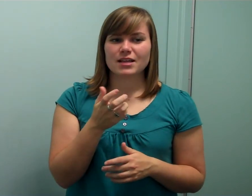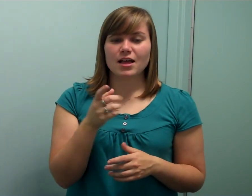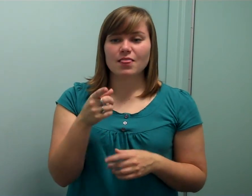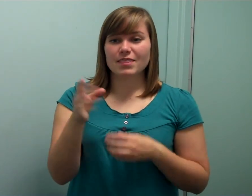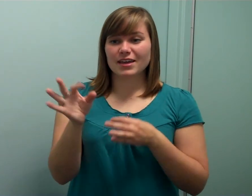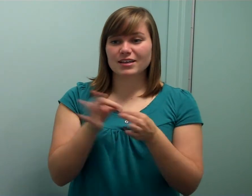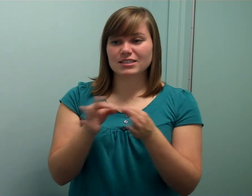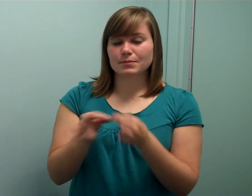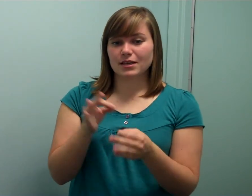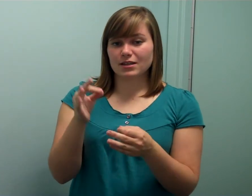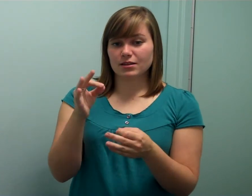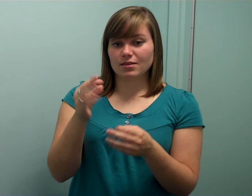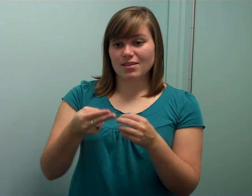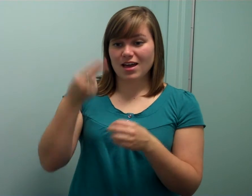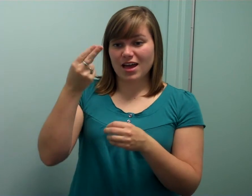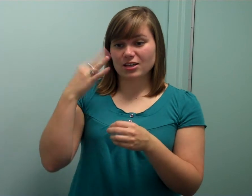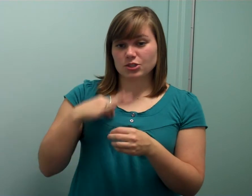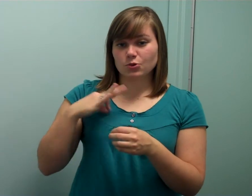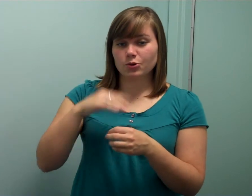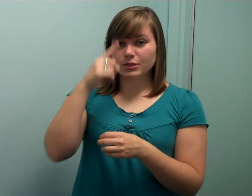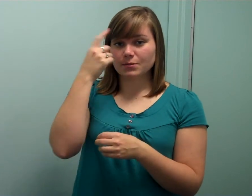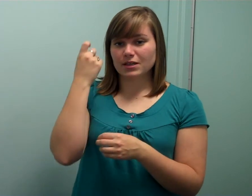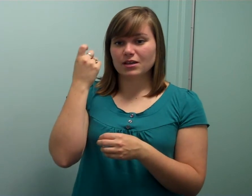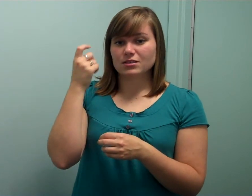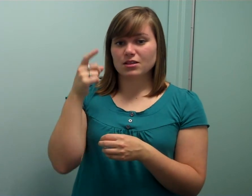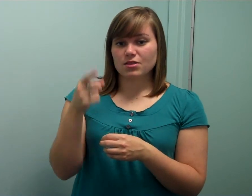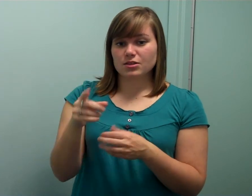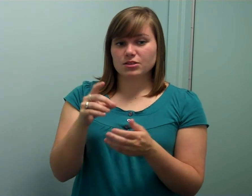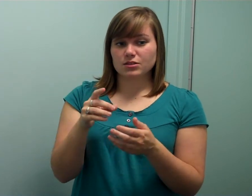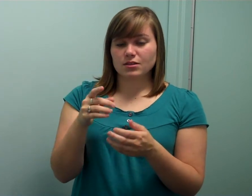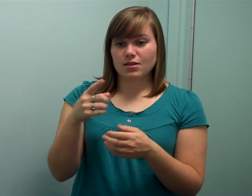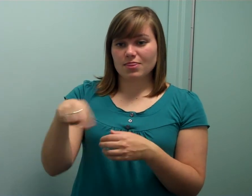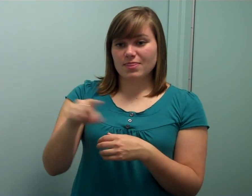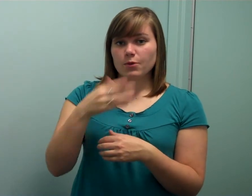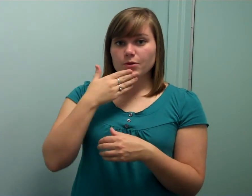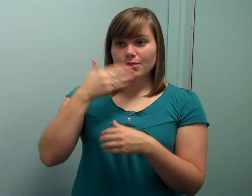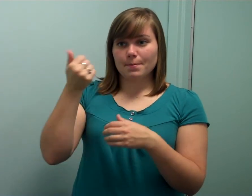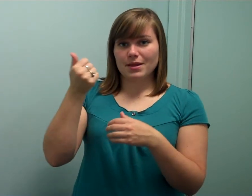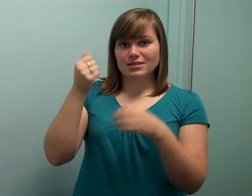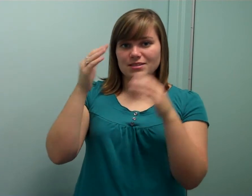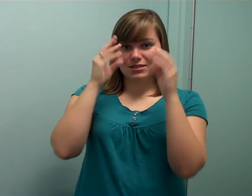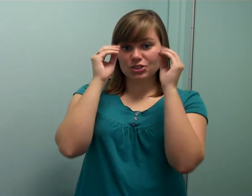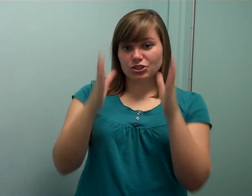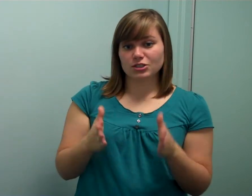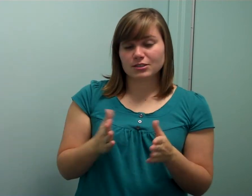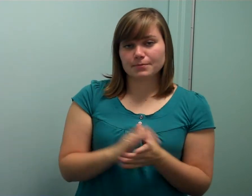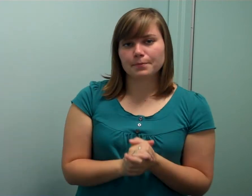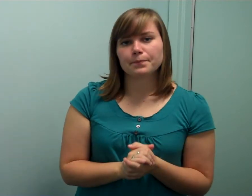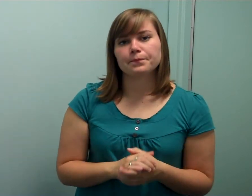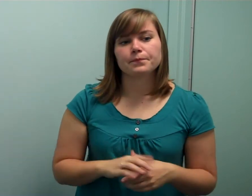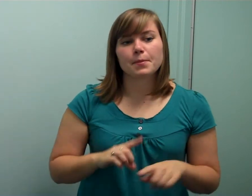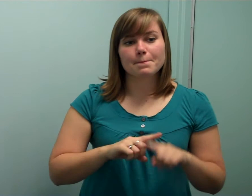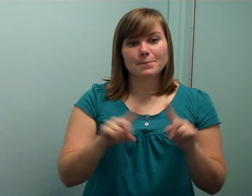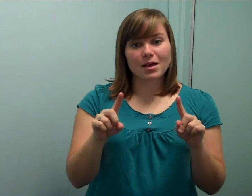scores only by the fact that they were, after all, the best teachers. Well, then the researchers informed